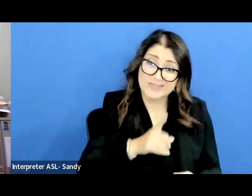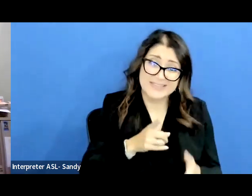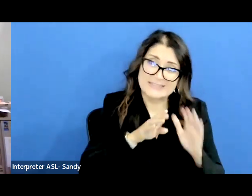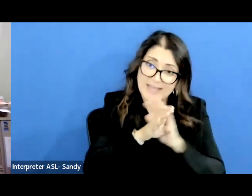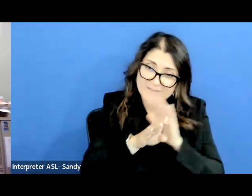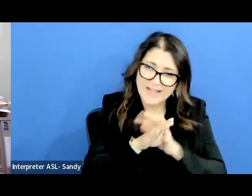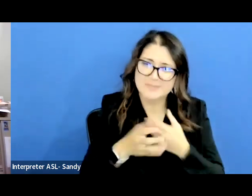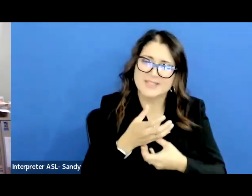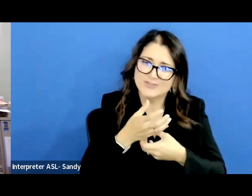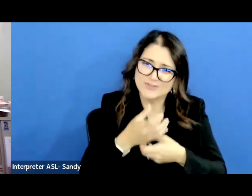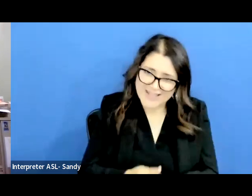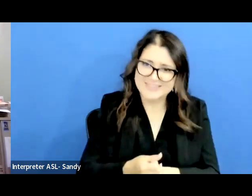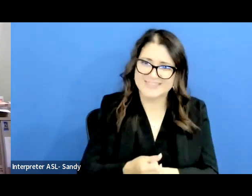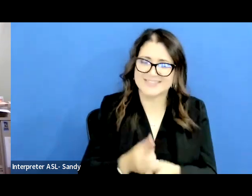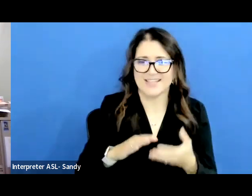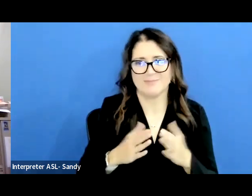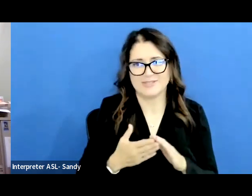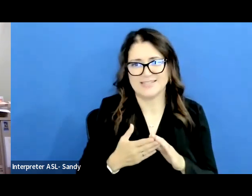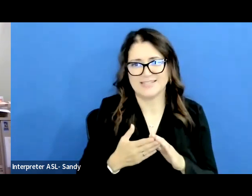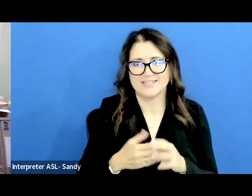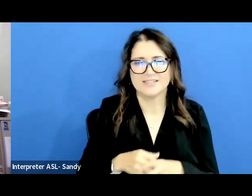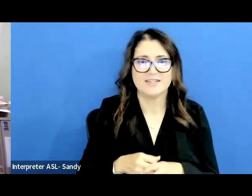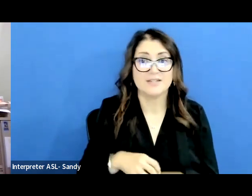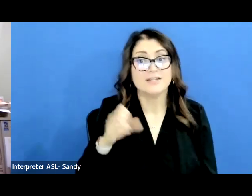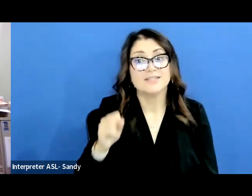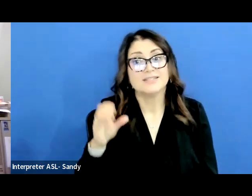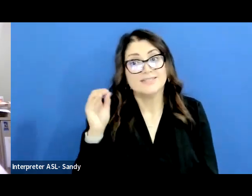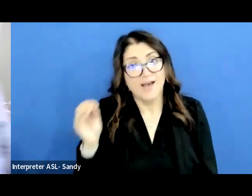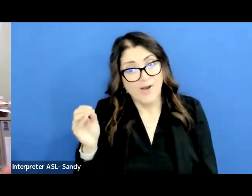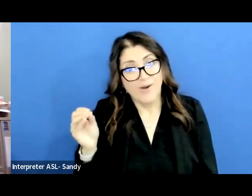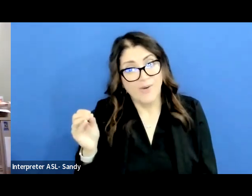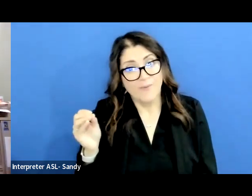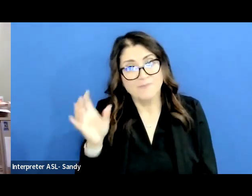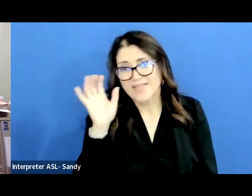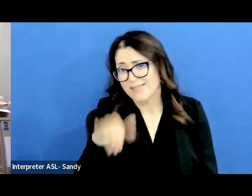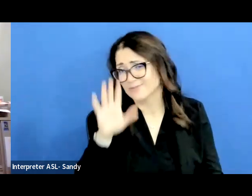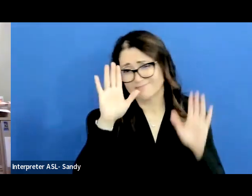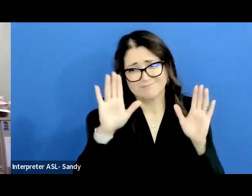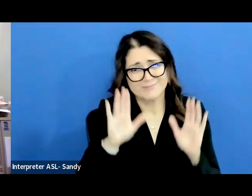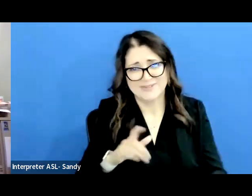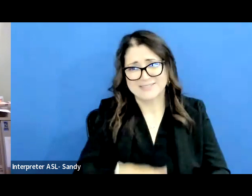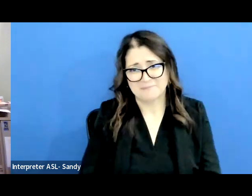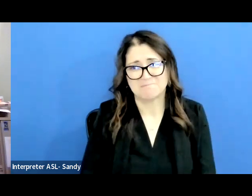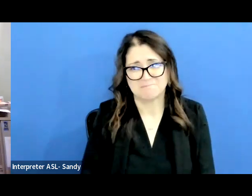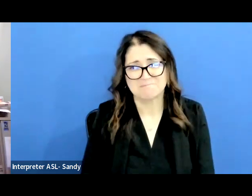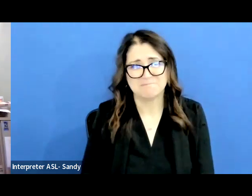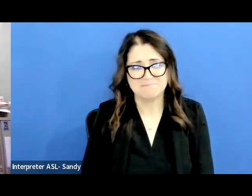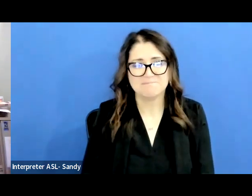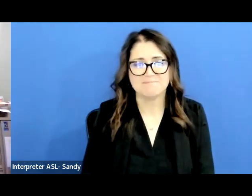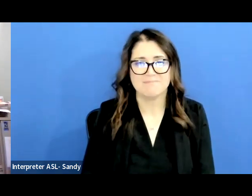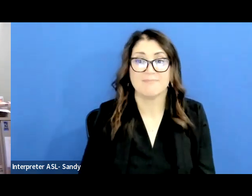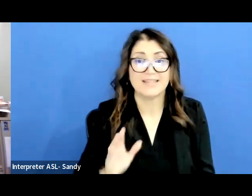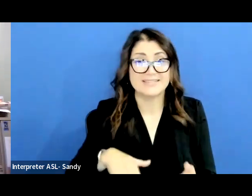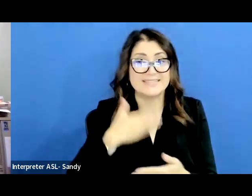the community. So that was a great time. So then let's go